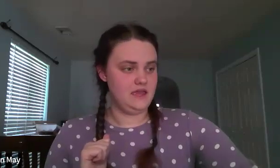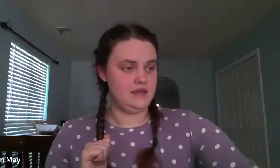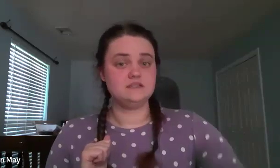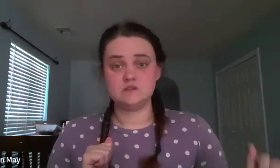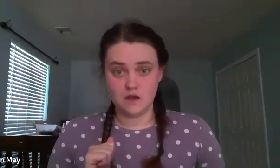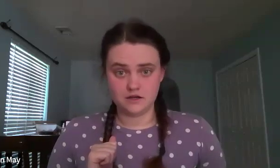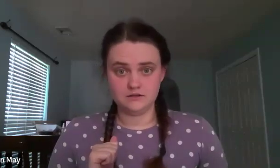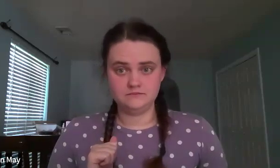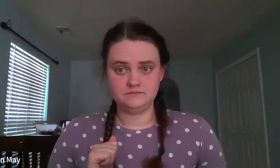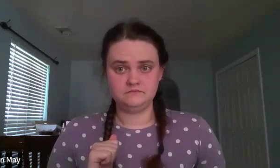Then soccer.